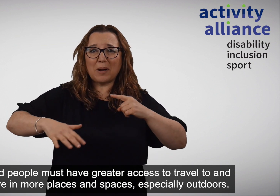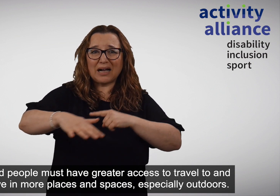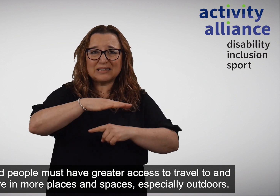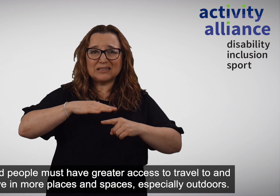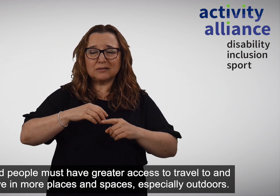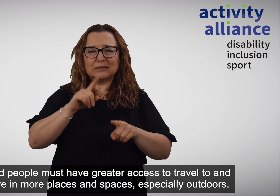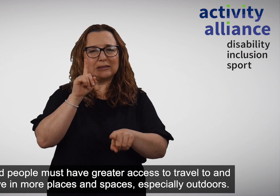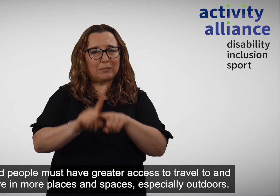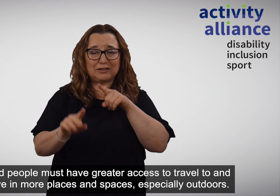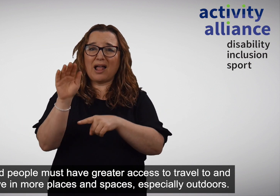especially outdoors.